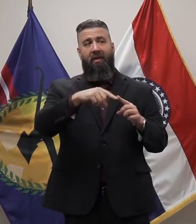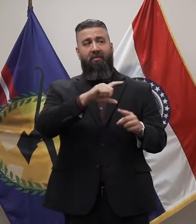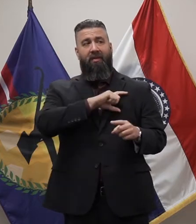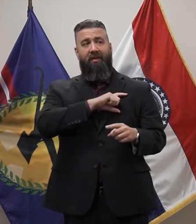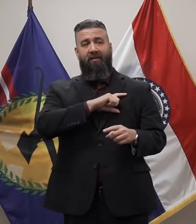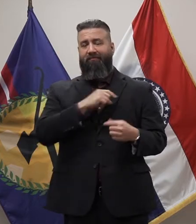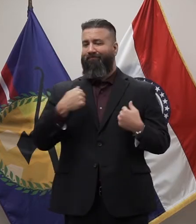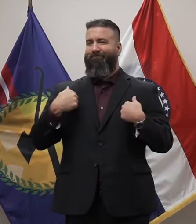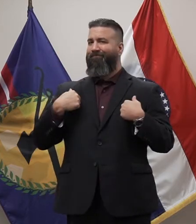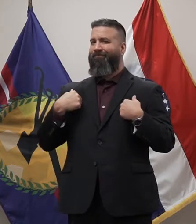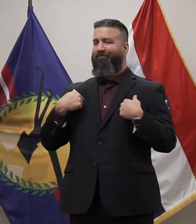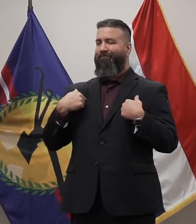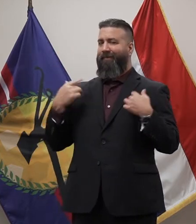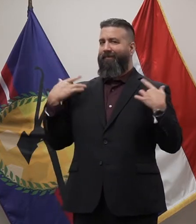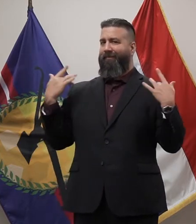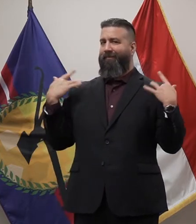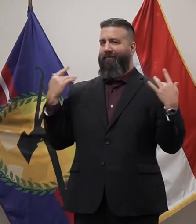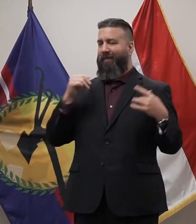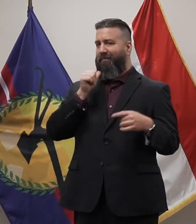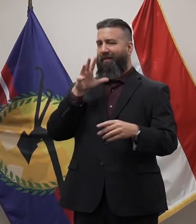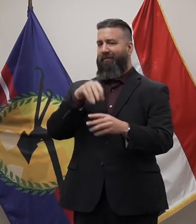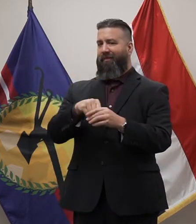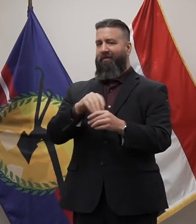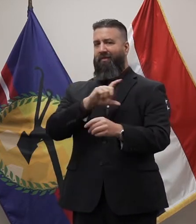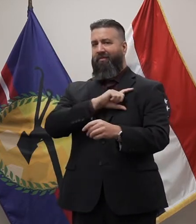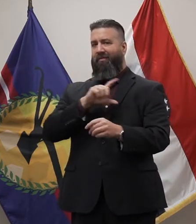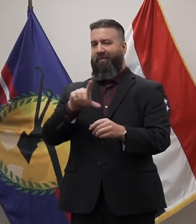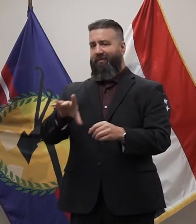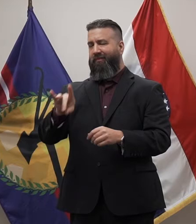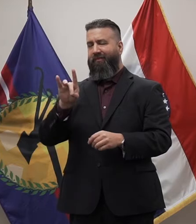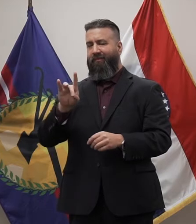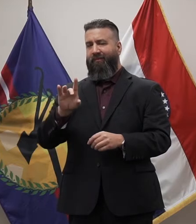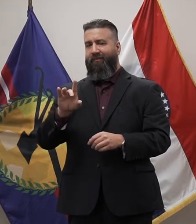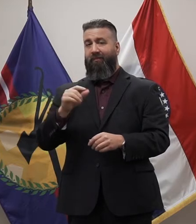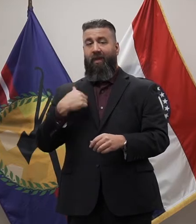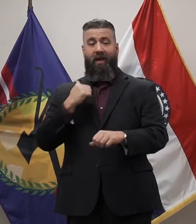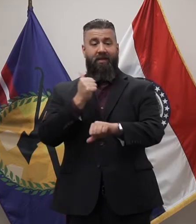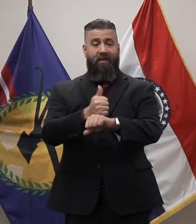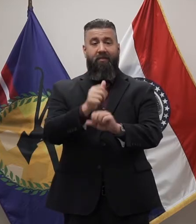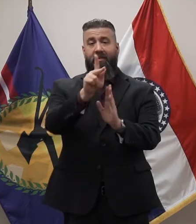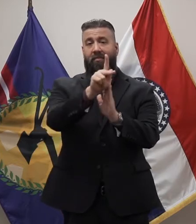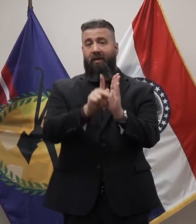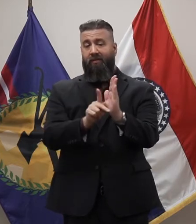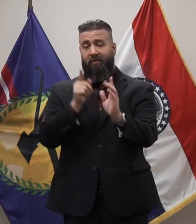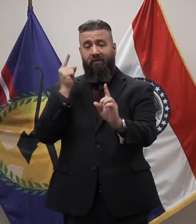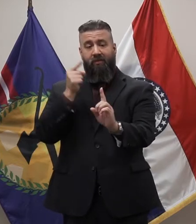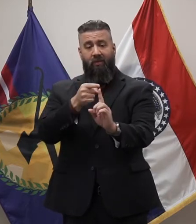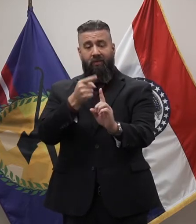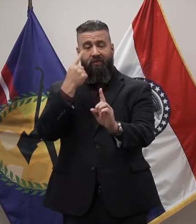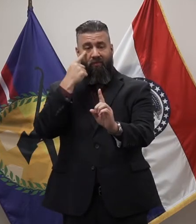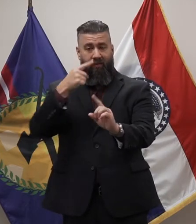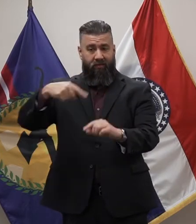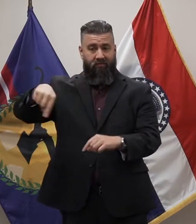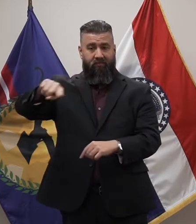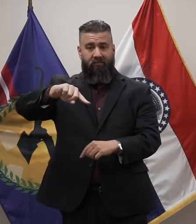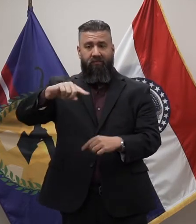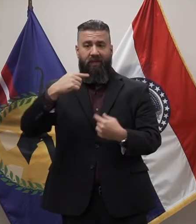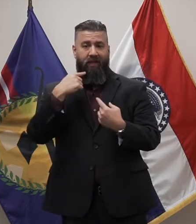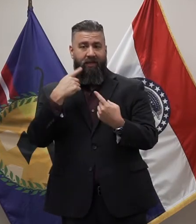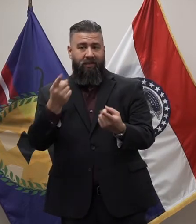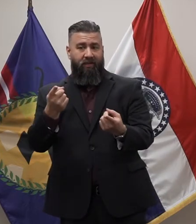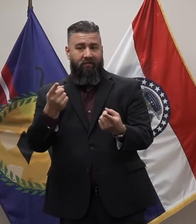I don't get to choose the police chief. The Board of Police Commissioners does. I set the policy goals for them. I tell them